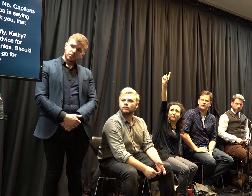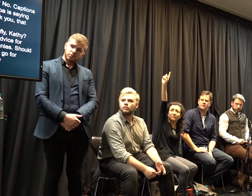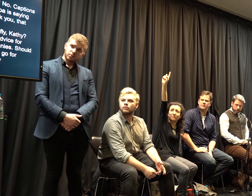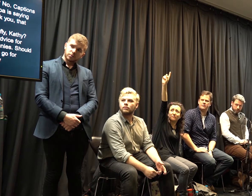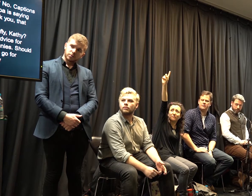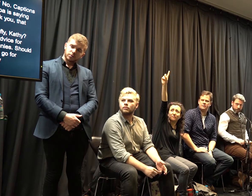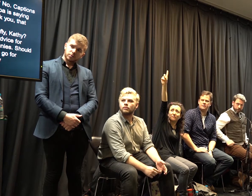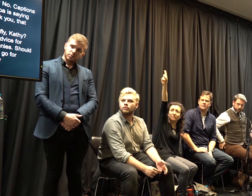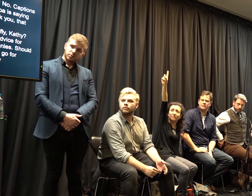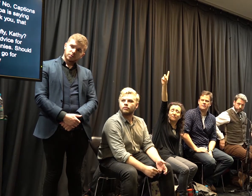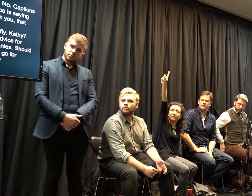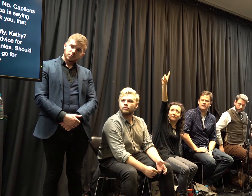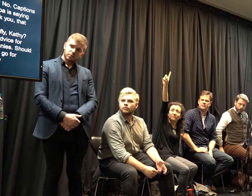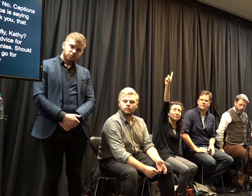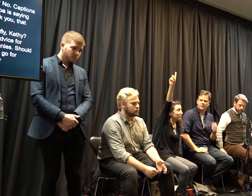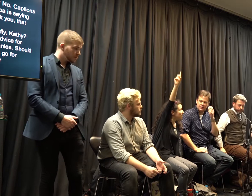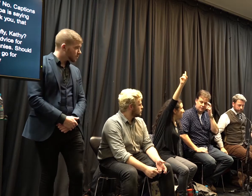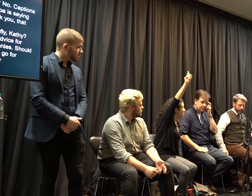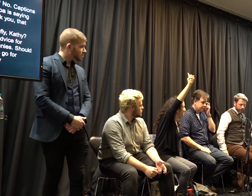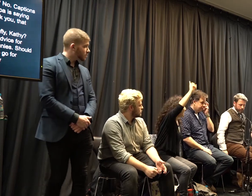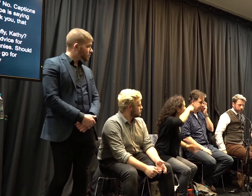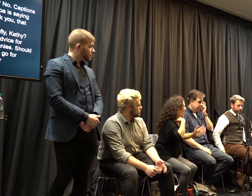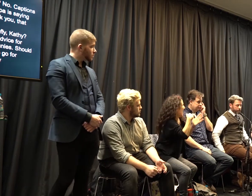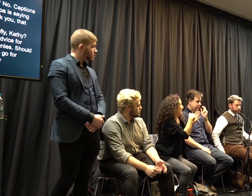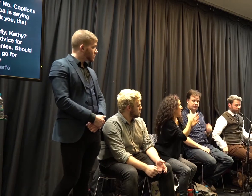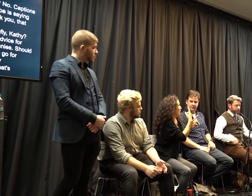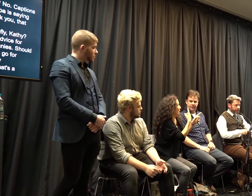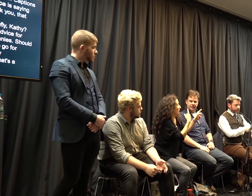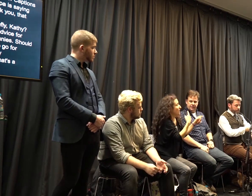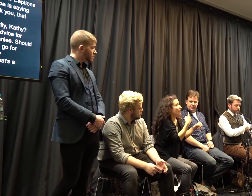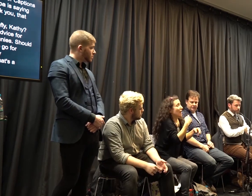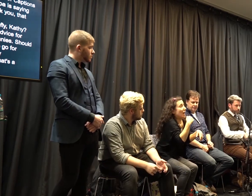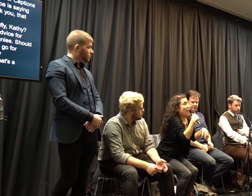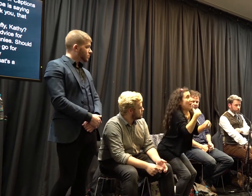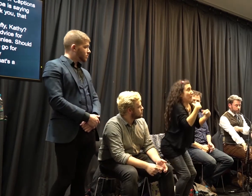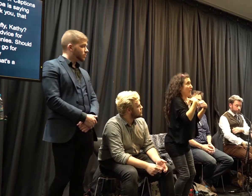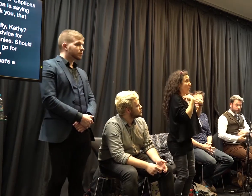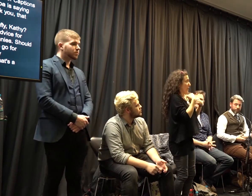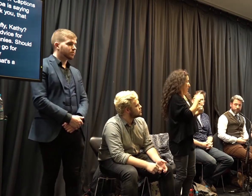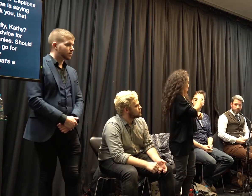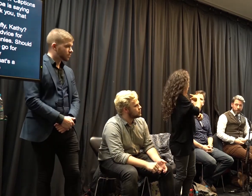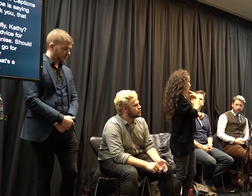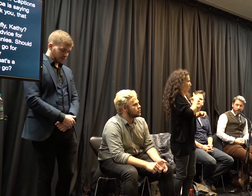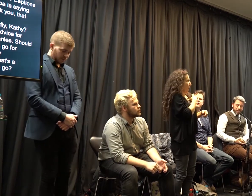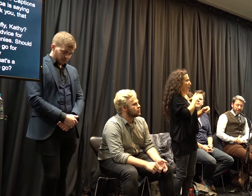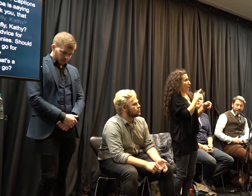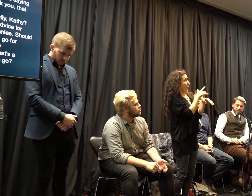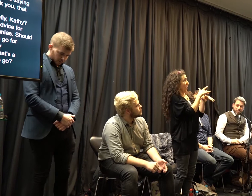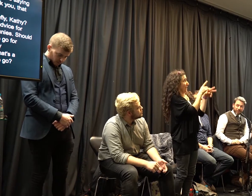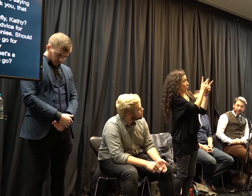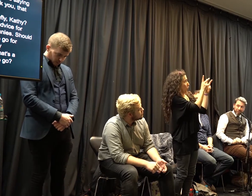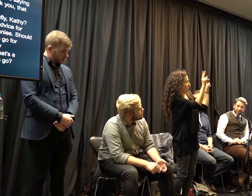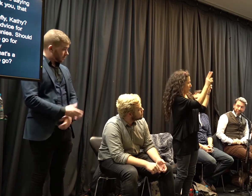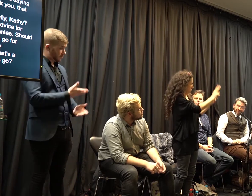Design culture, that's a question for you. Do theatres know where to go to? So Can I just add, sorry, just want to jump in